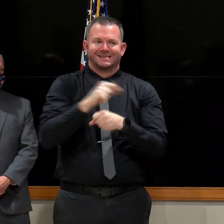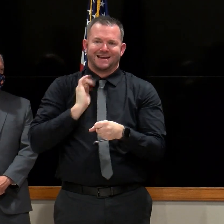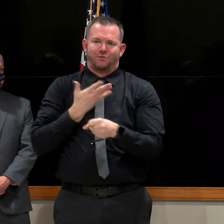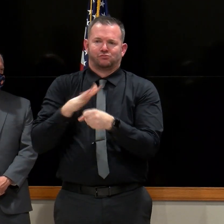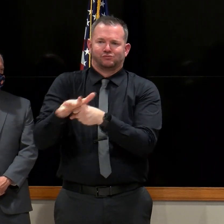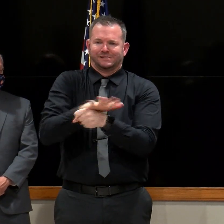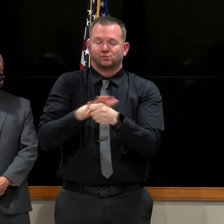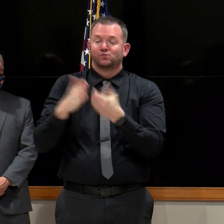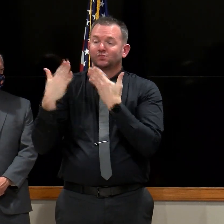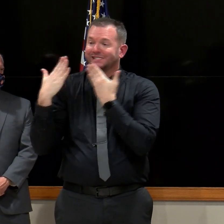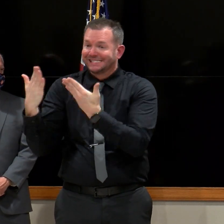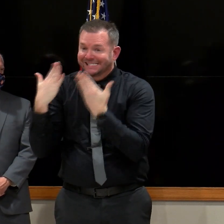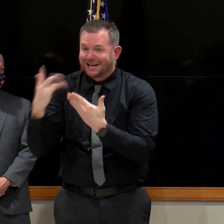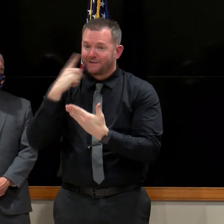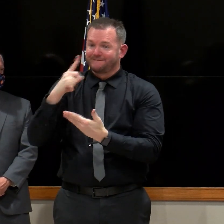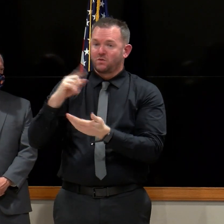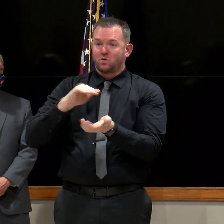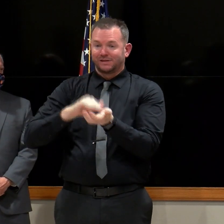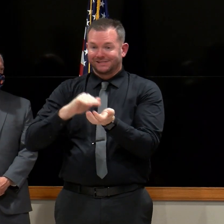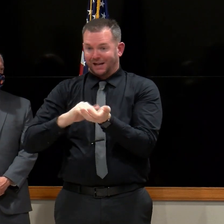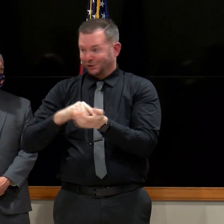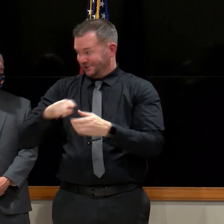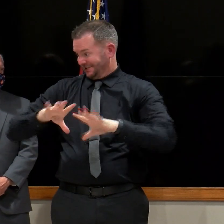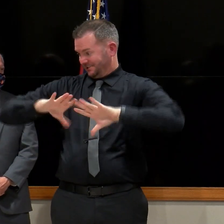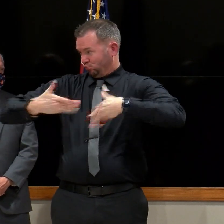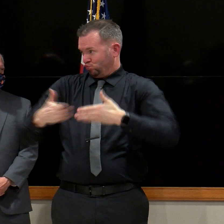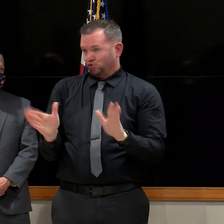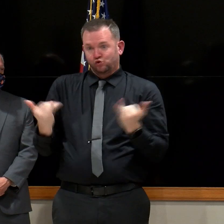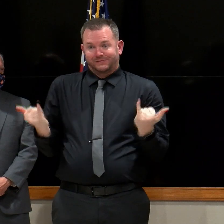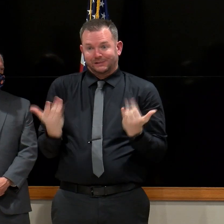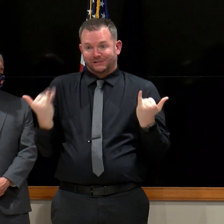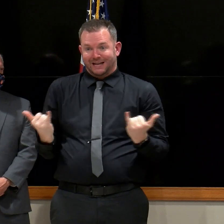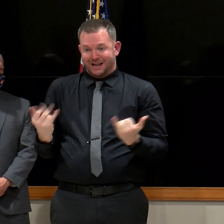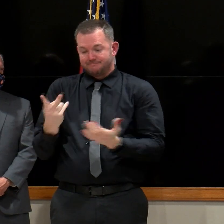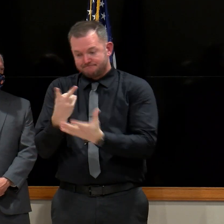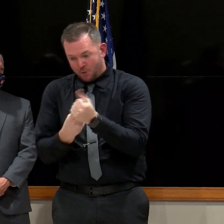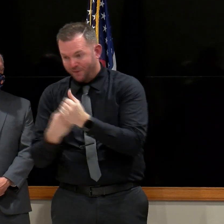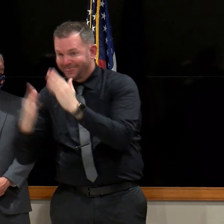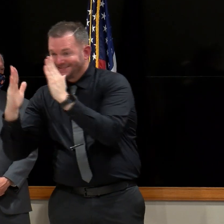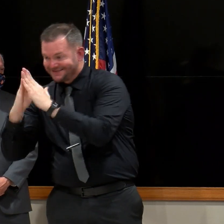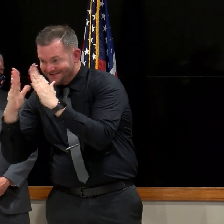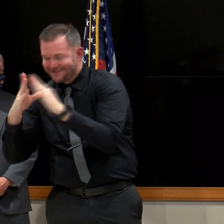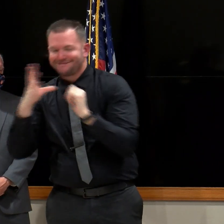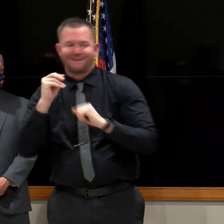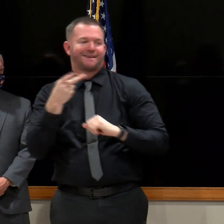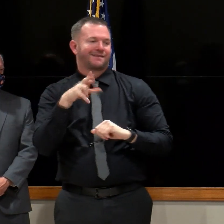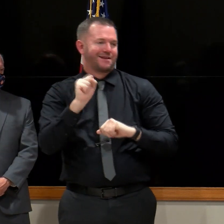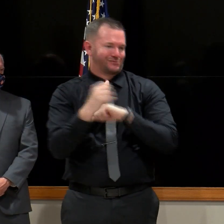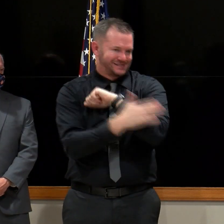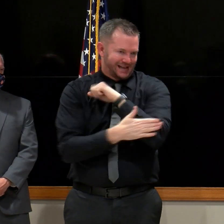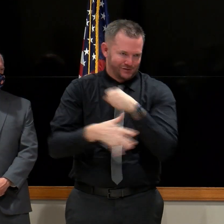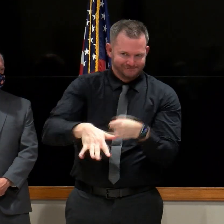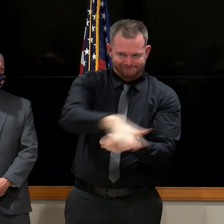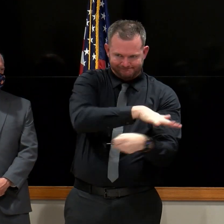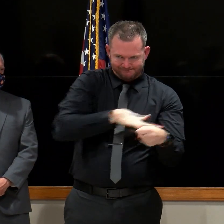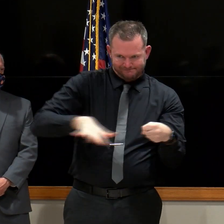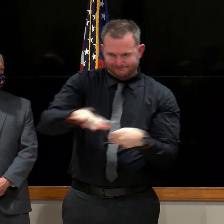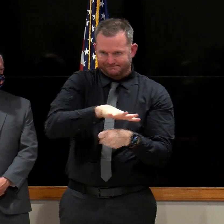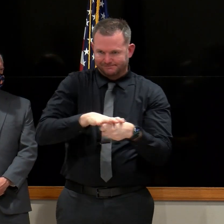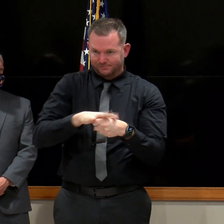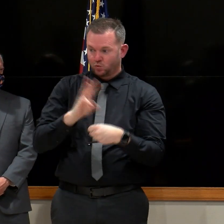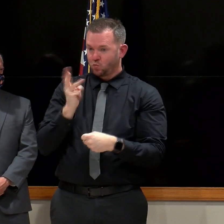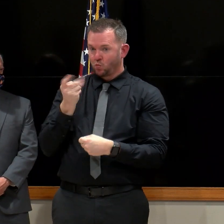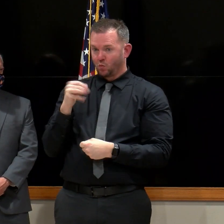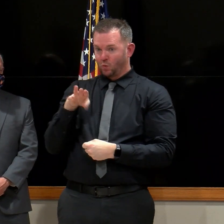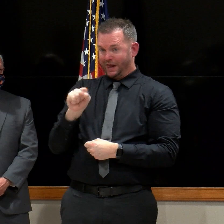both the city and the county, and Director Williams of the City Health Department. There are two things that we know